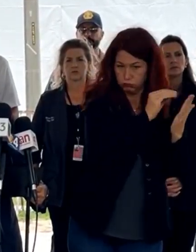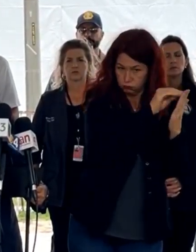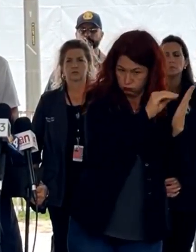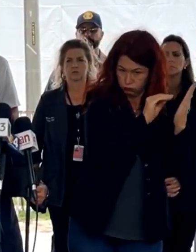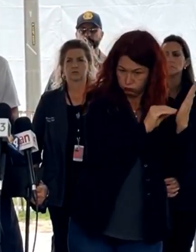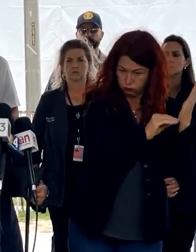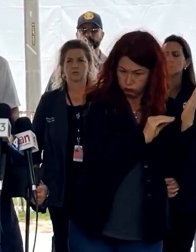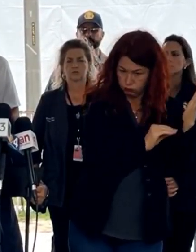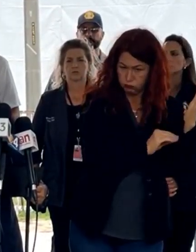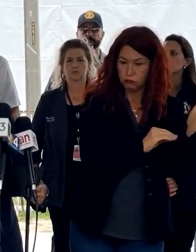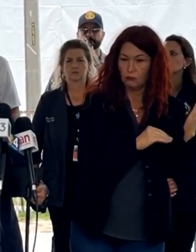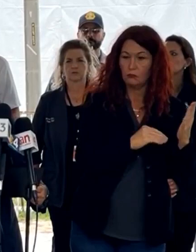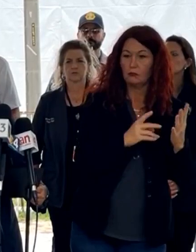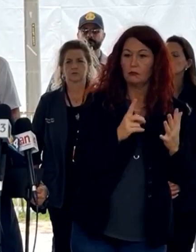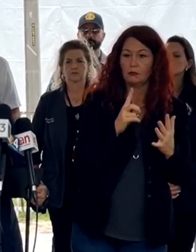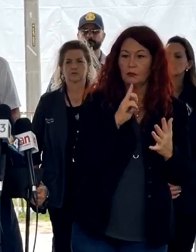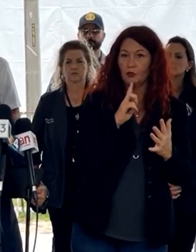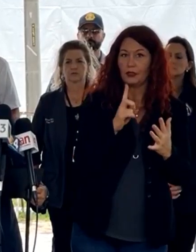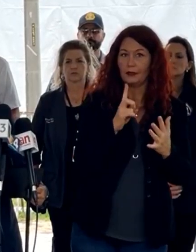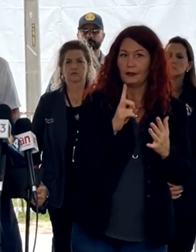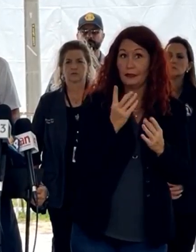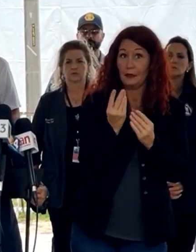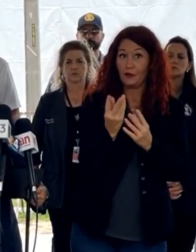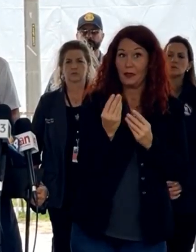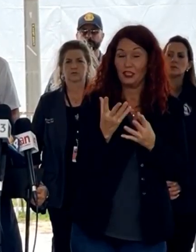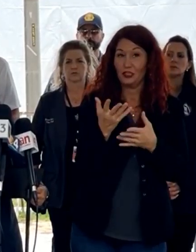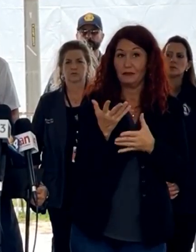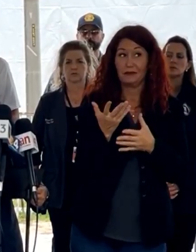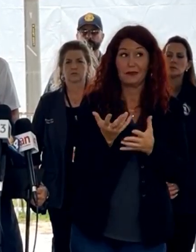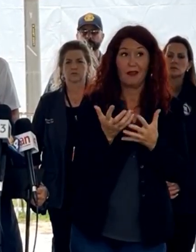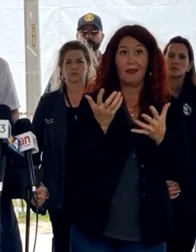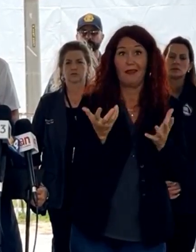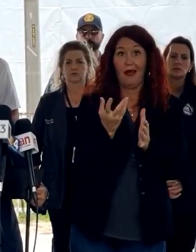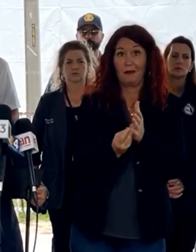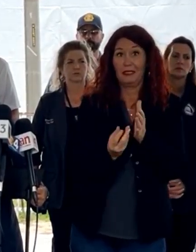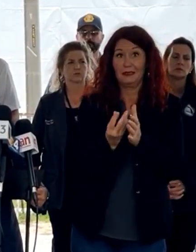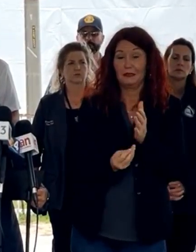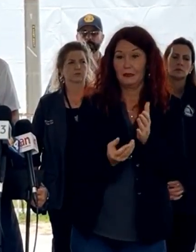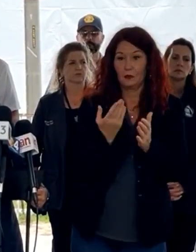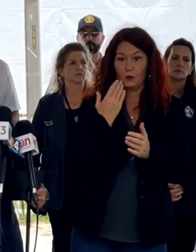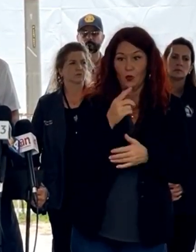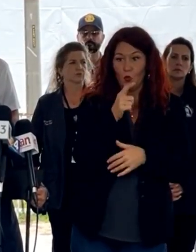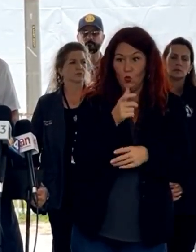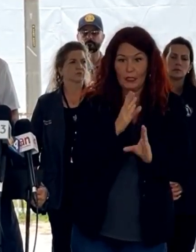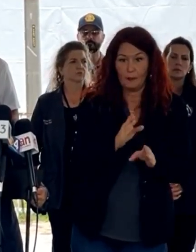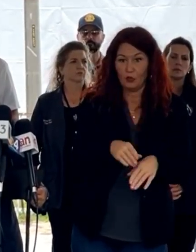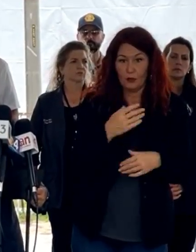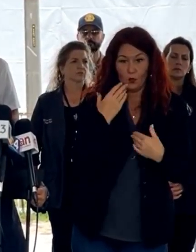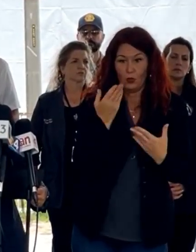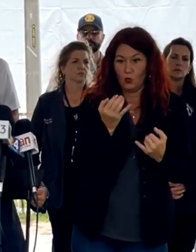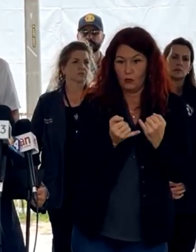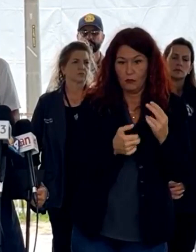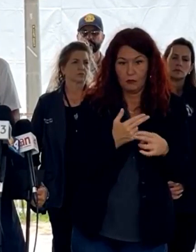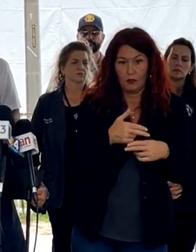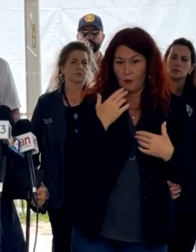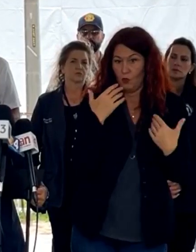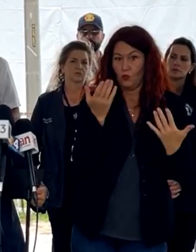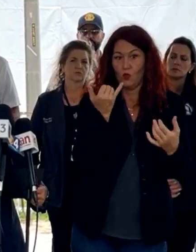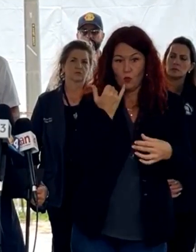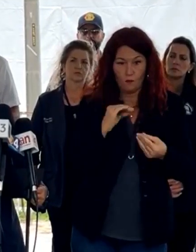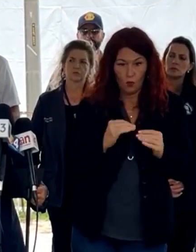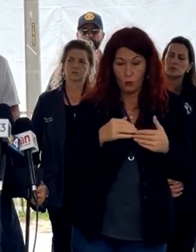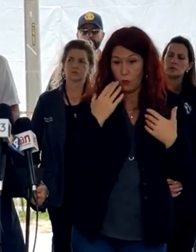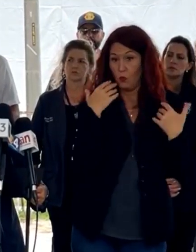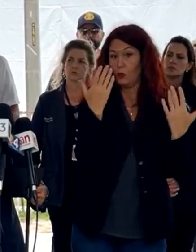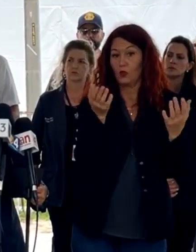So we have been extremely diligent in following through on all of those leads. We know that there may be people in